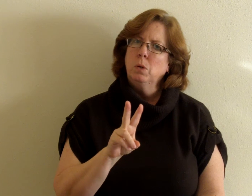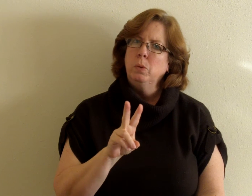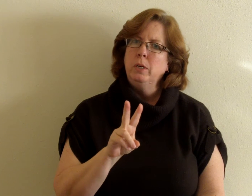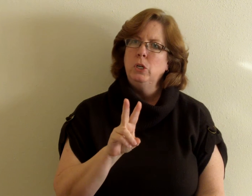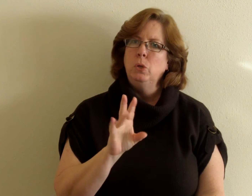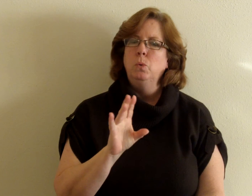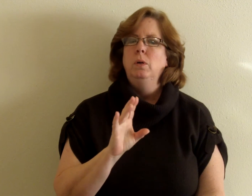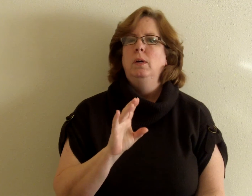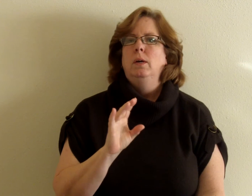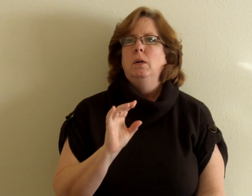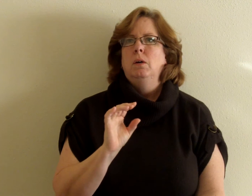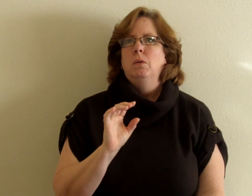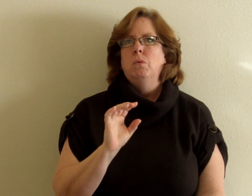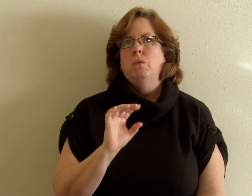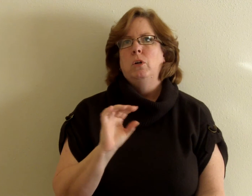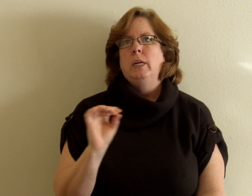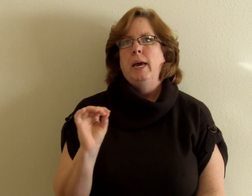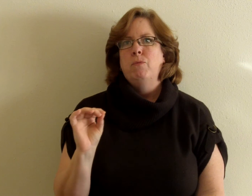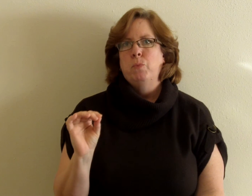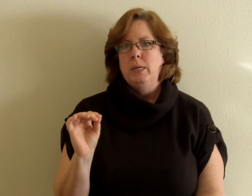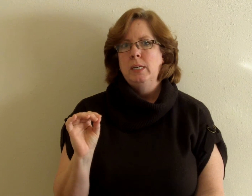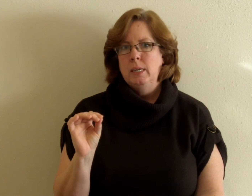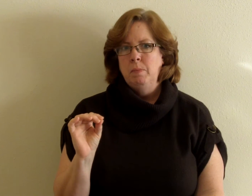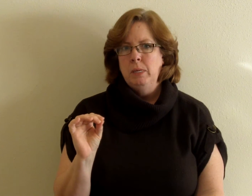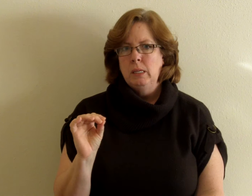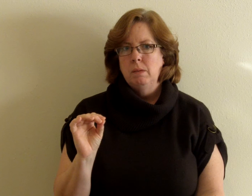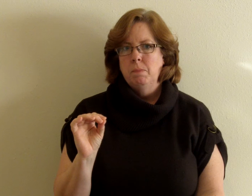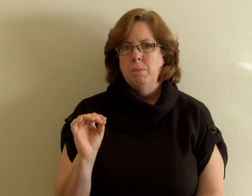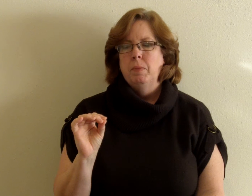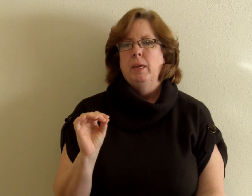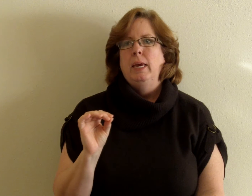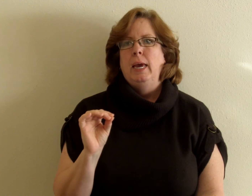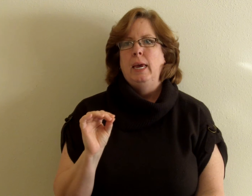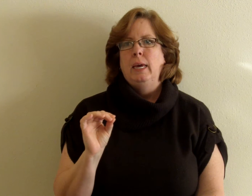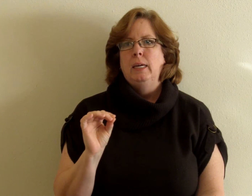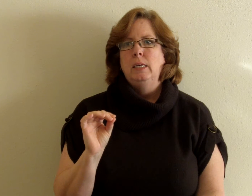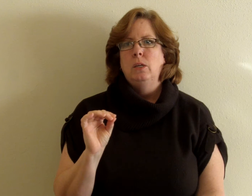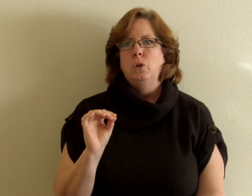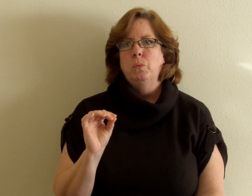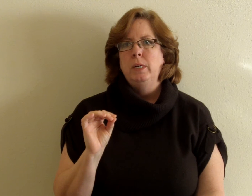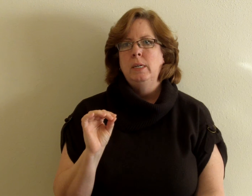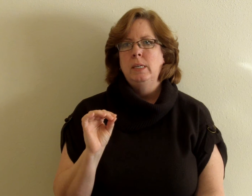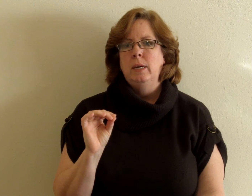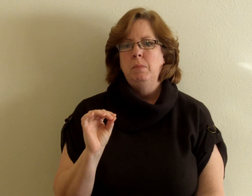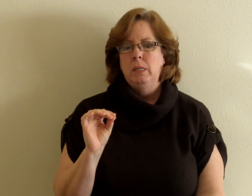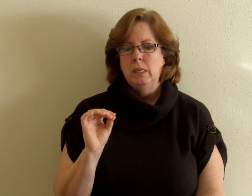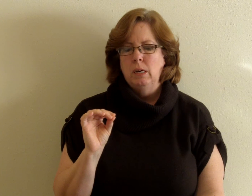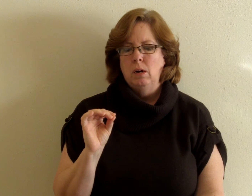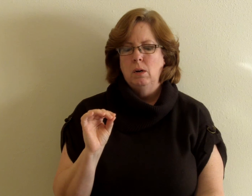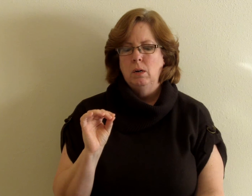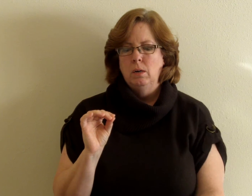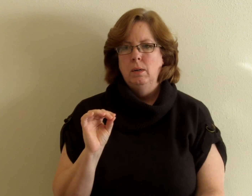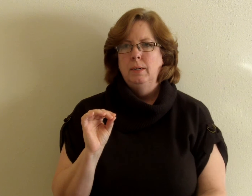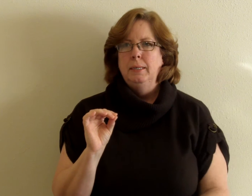going to have written assignments, and your written assignments are